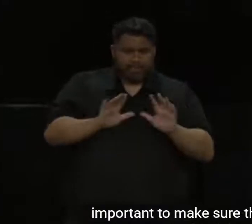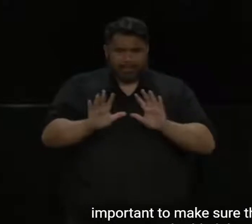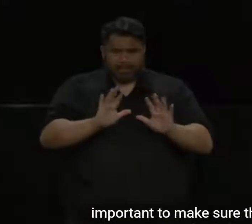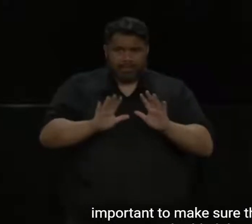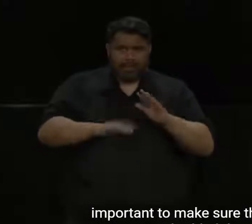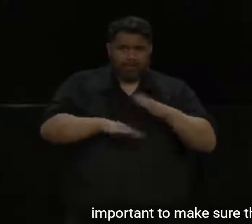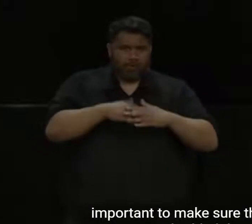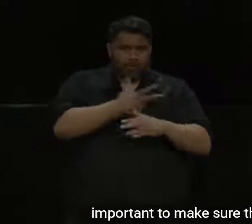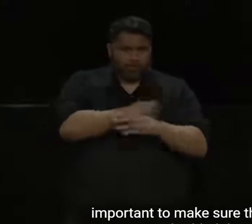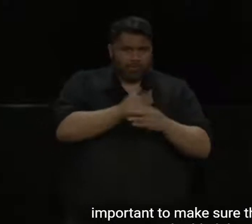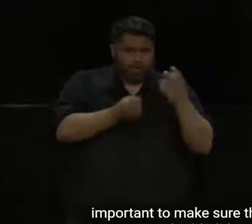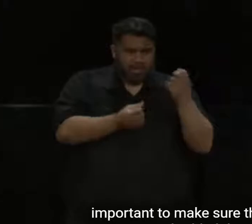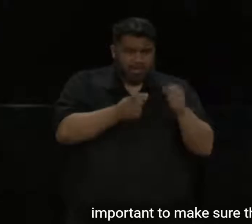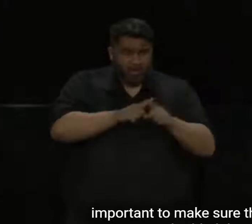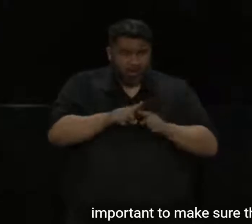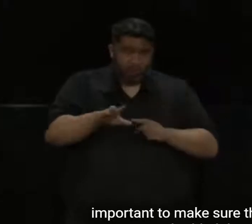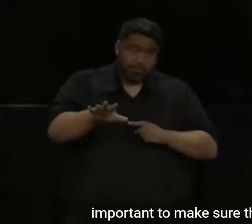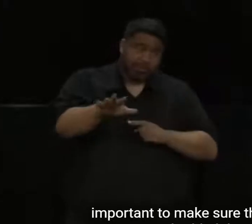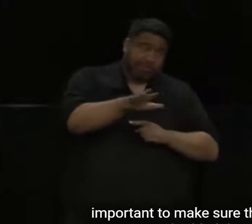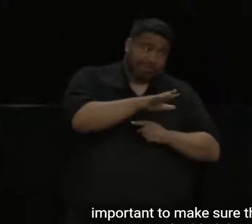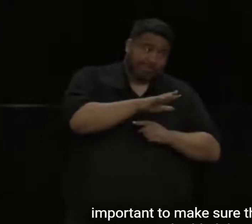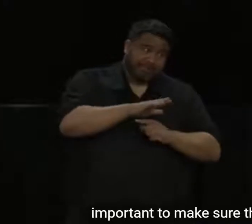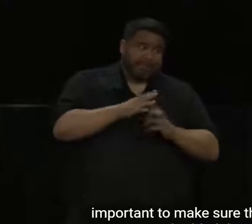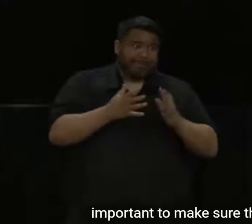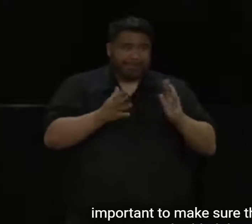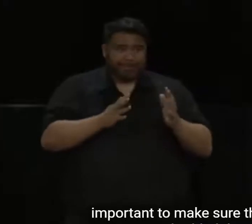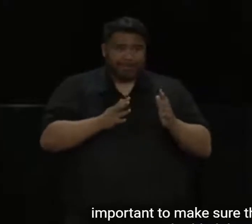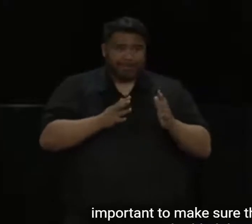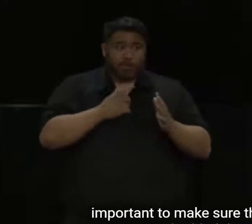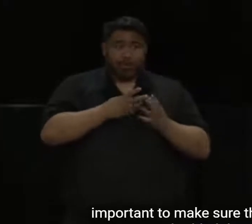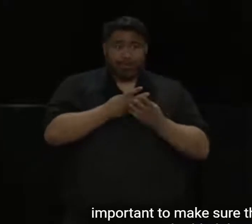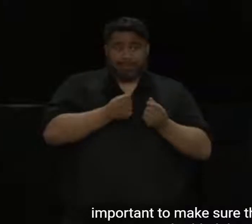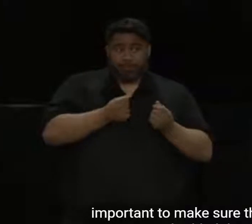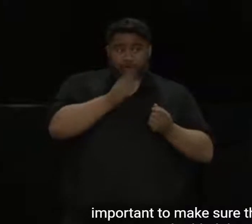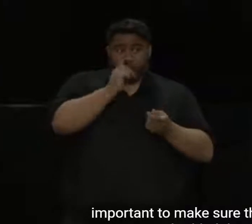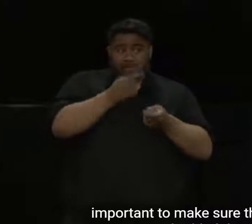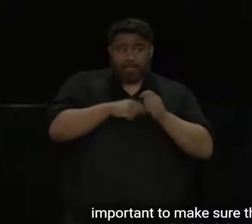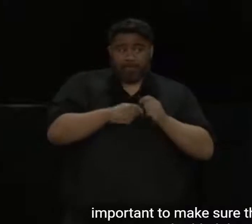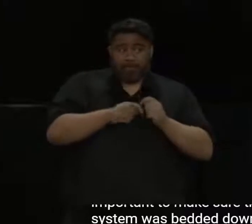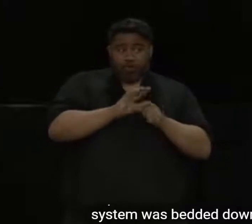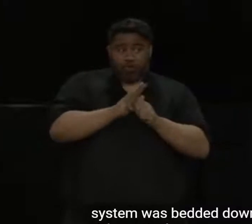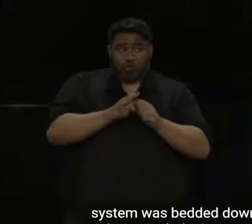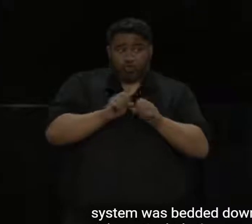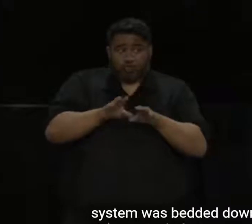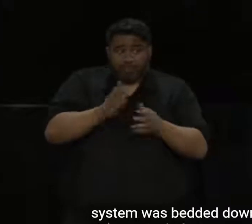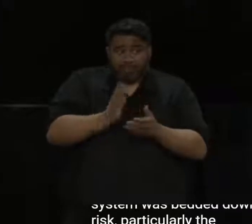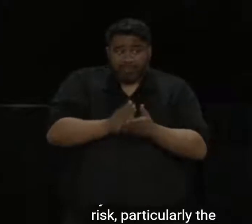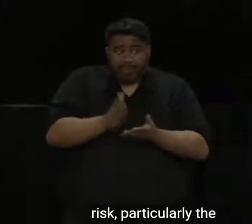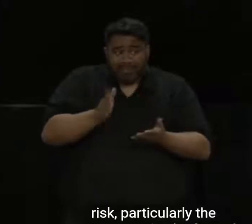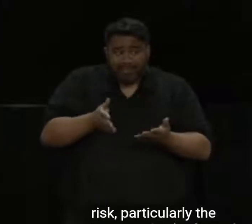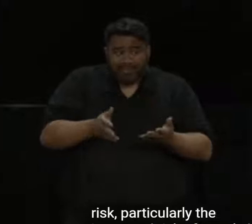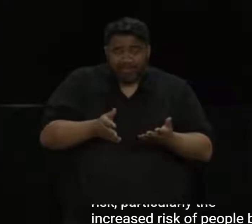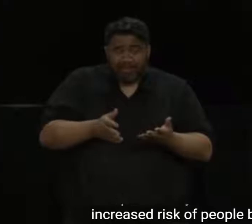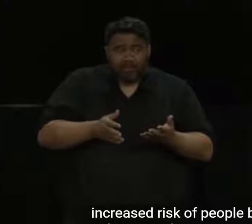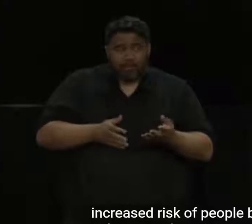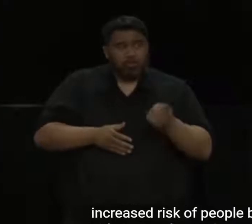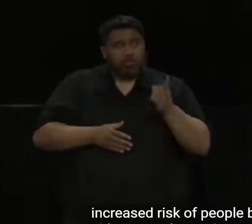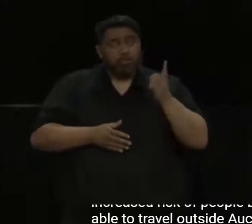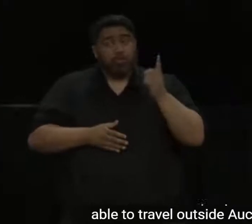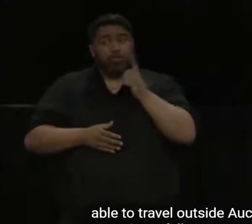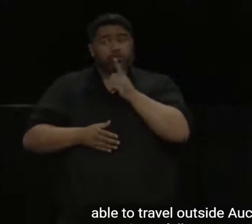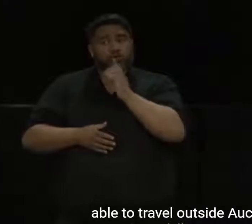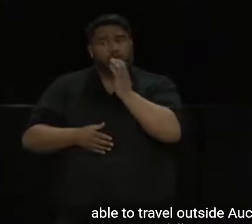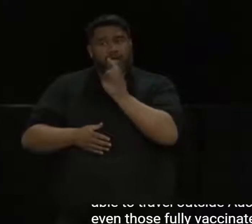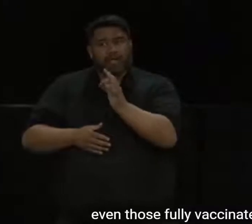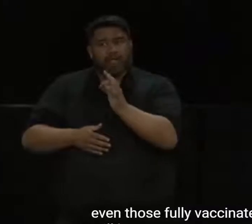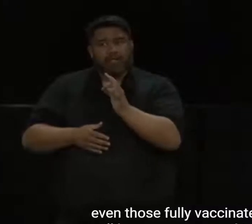fully vaccinated, may still be or become cases, and that creates risk around the country. So those extra 10 people a day,